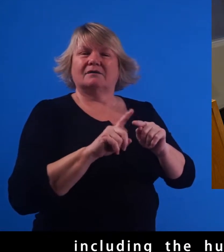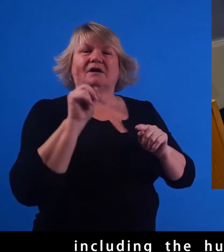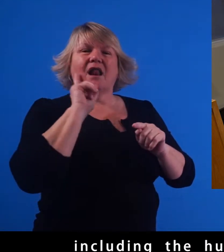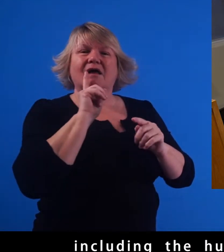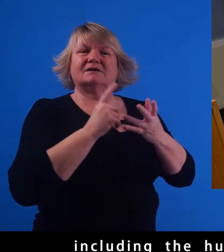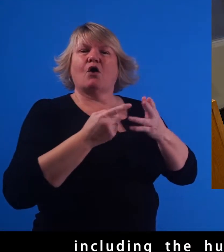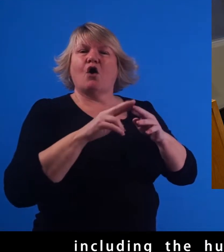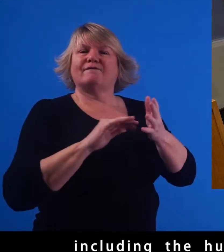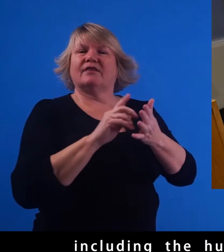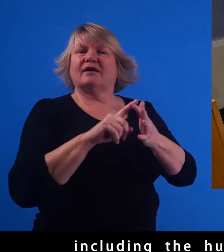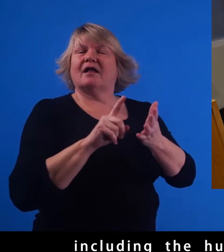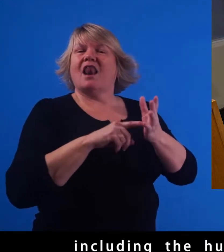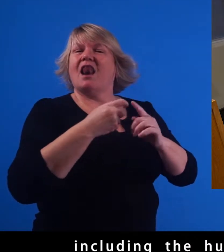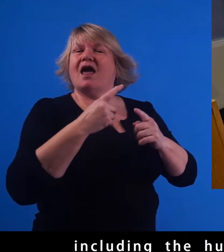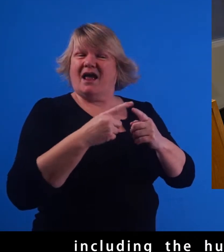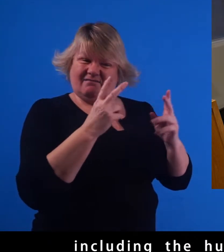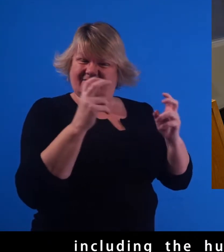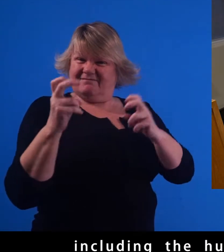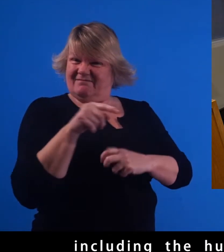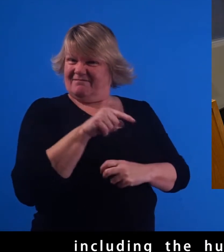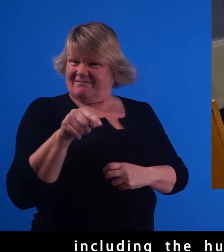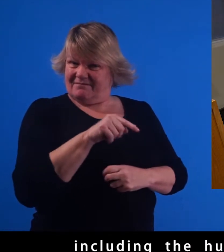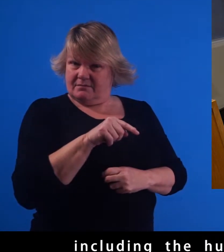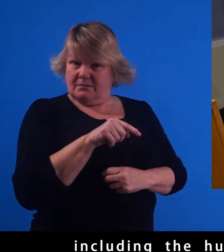and The Lady of the Lake,